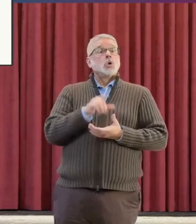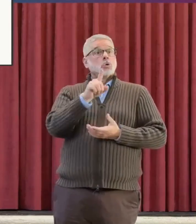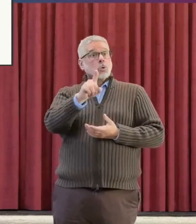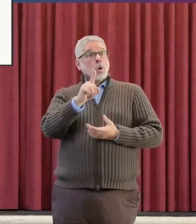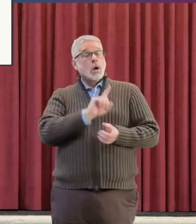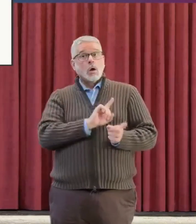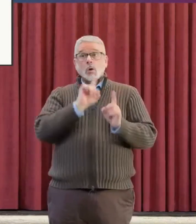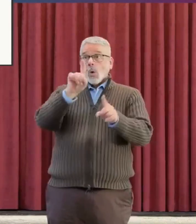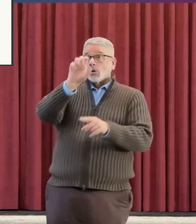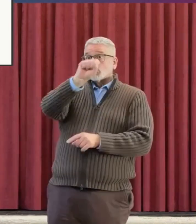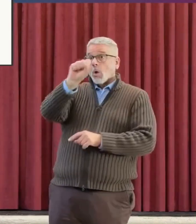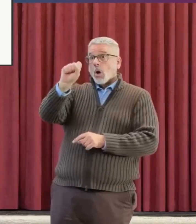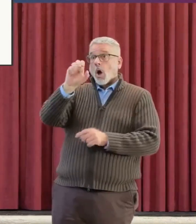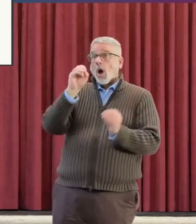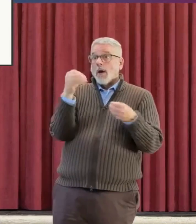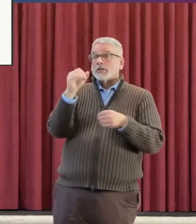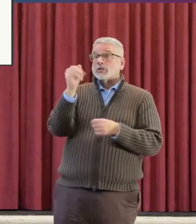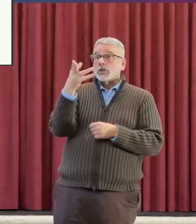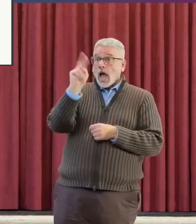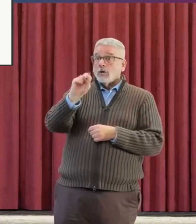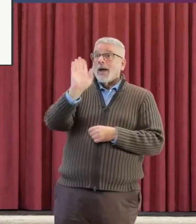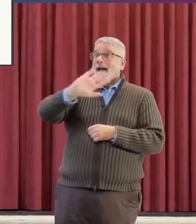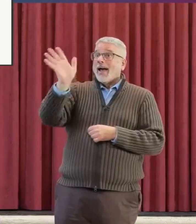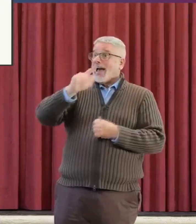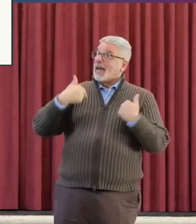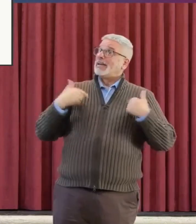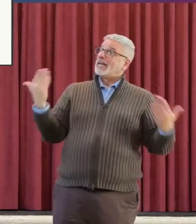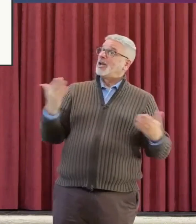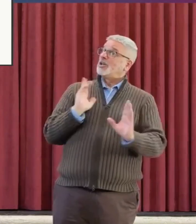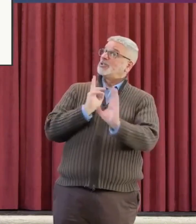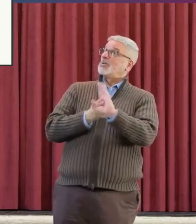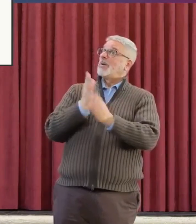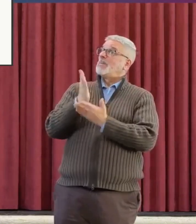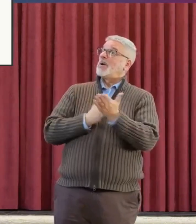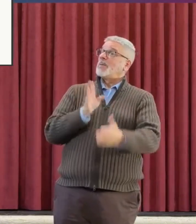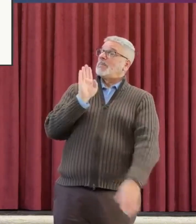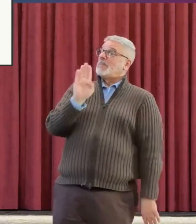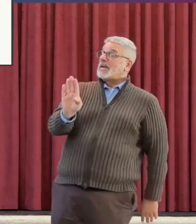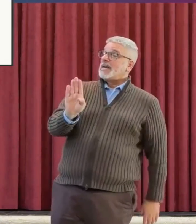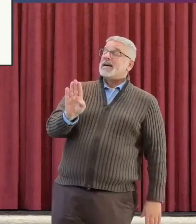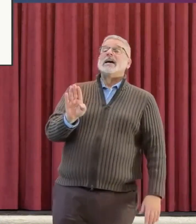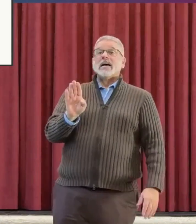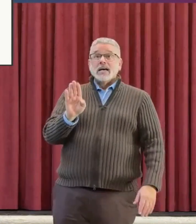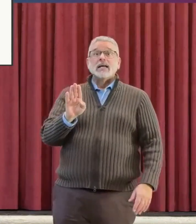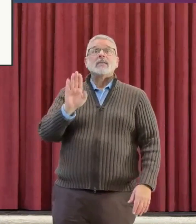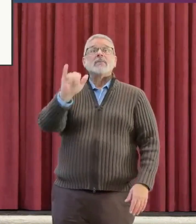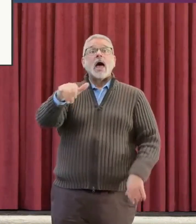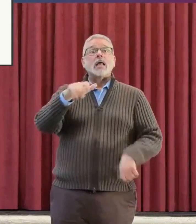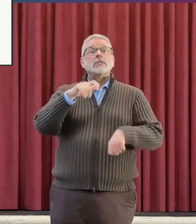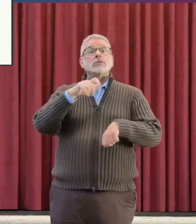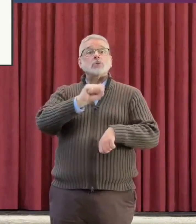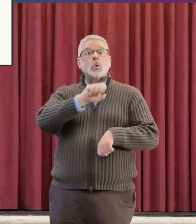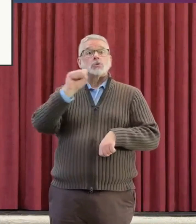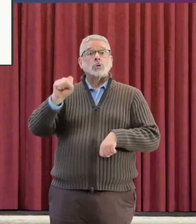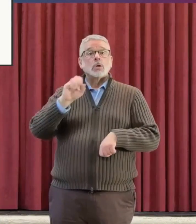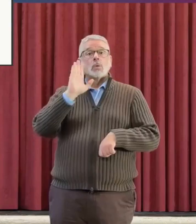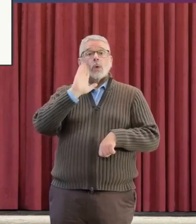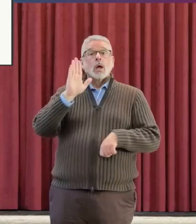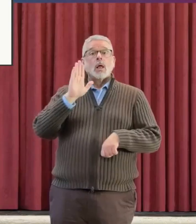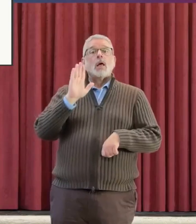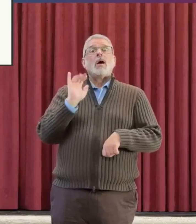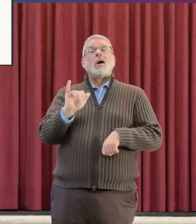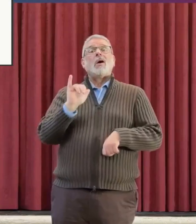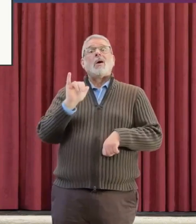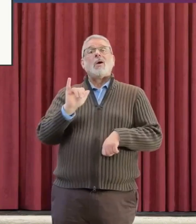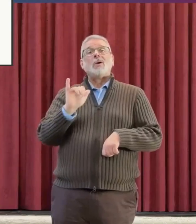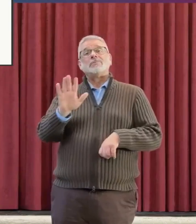go back in January to join Medicare Part B. And at the time, Social Security will say,